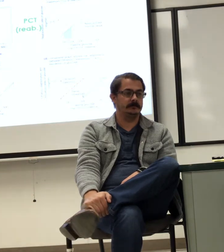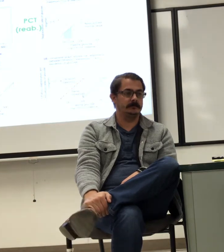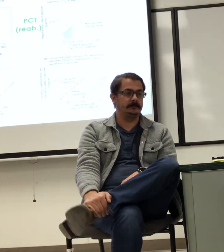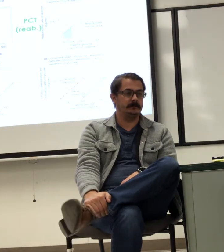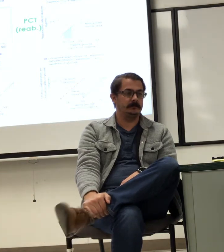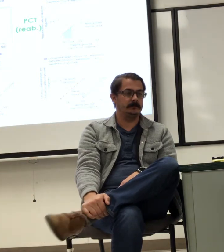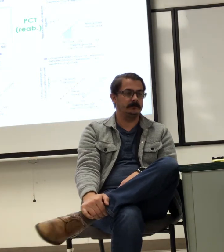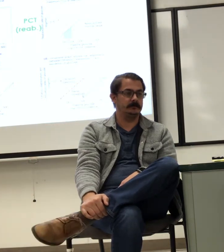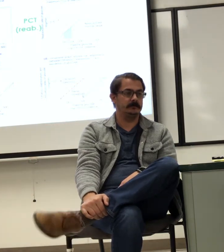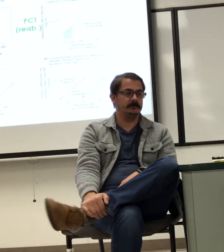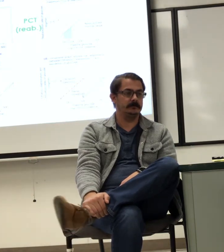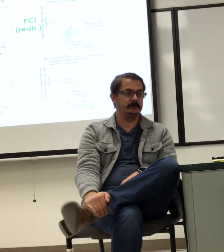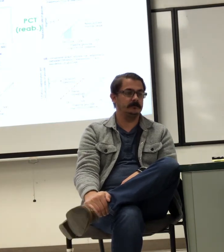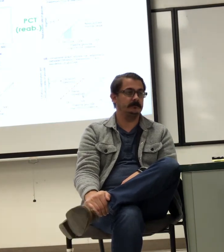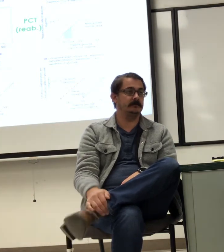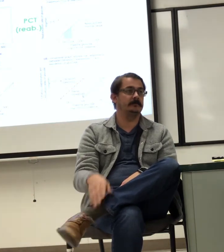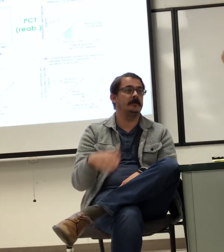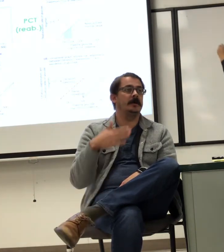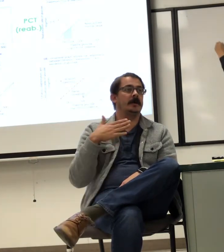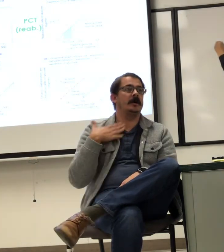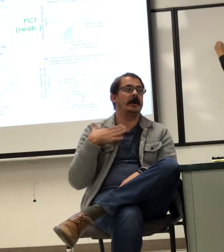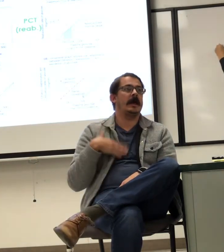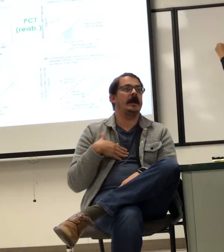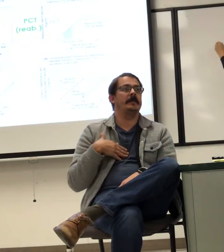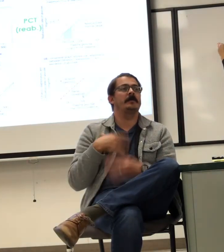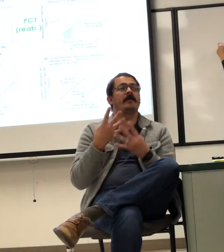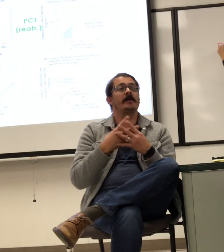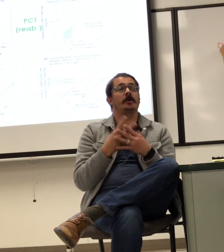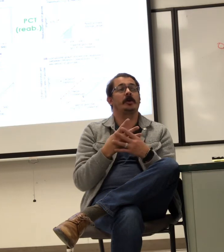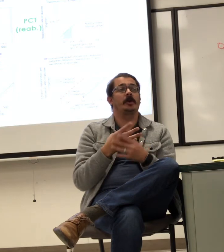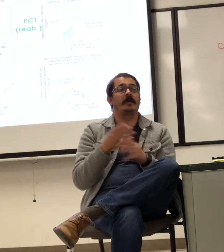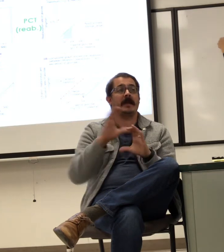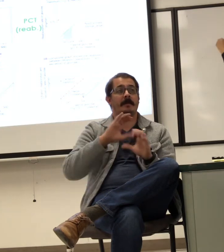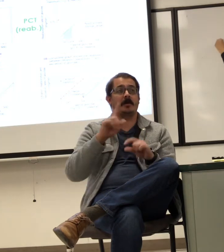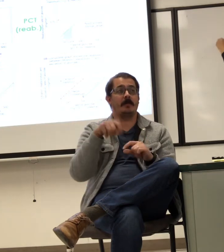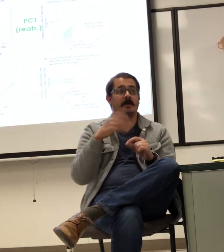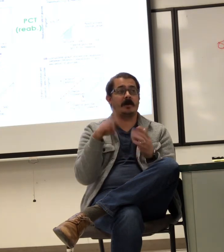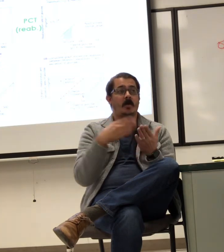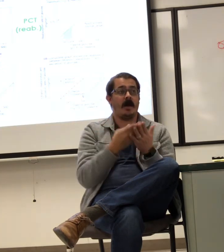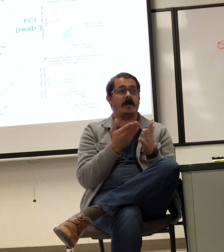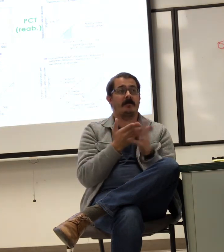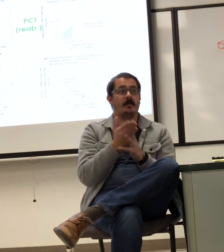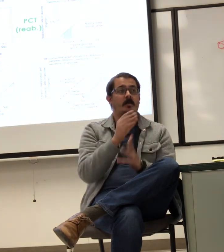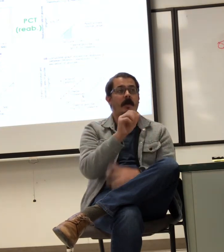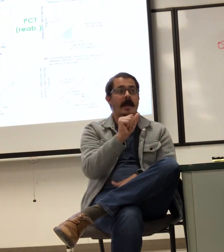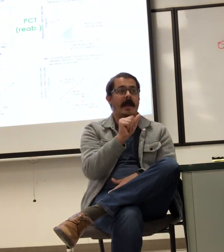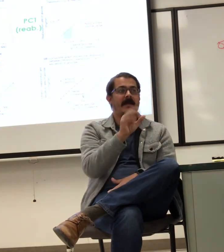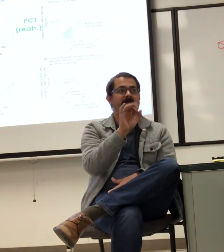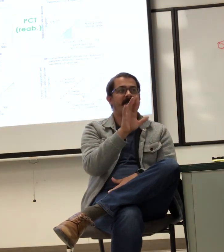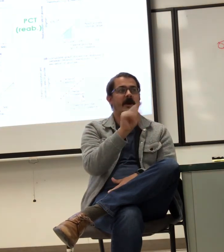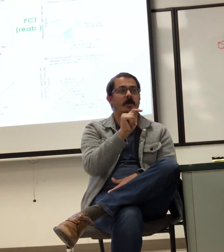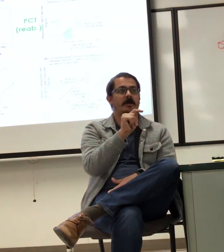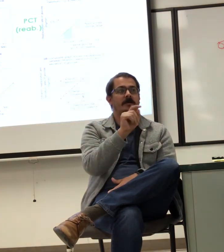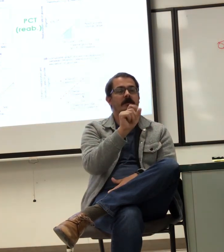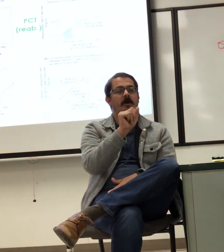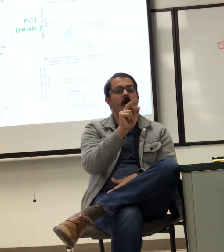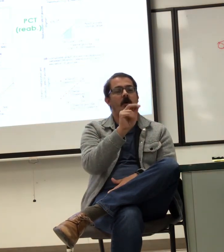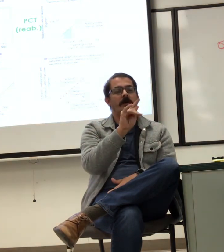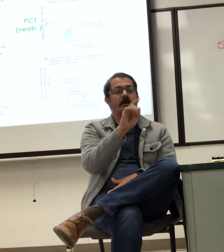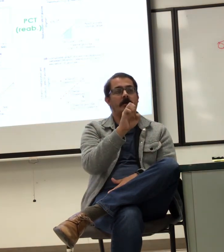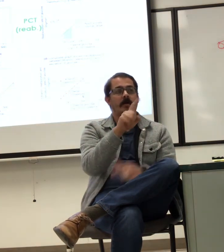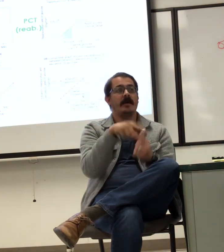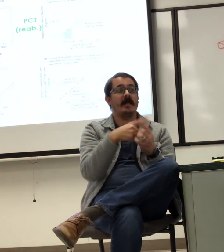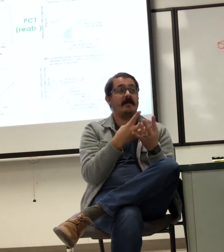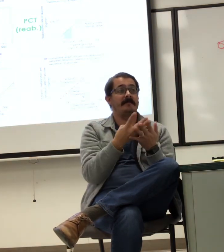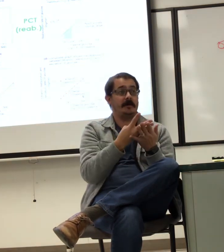So here's our anatomy. To filter, substances must arrive through after an arterial, and it's going to be filtered at glomerulus,